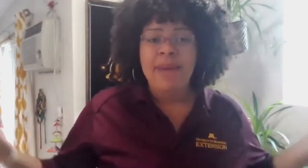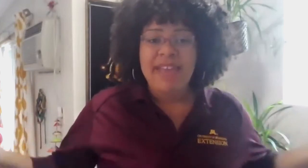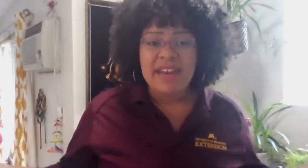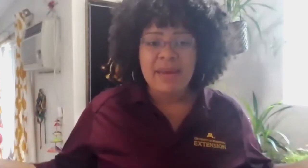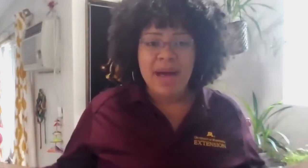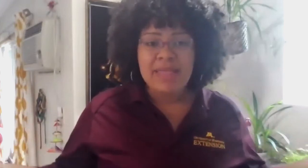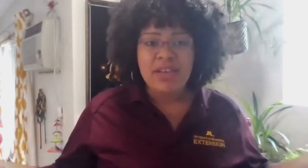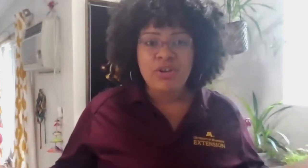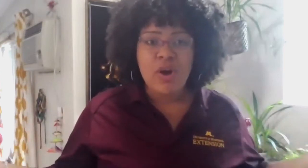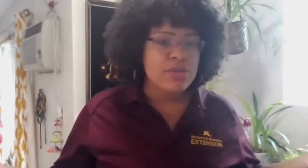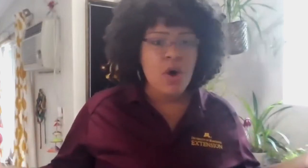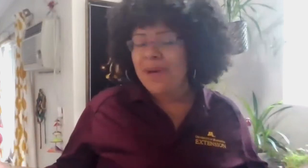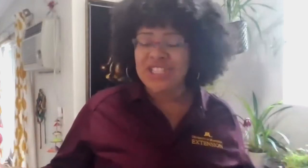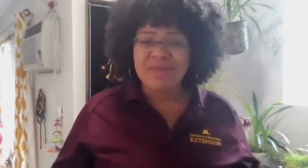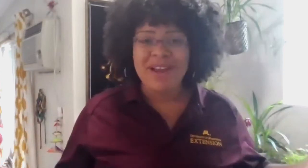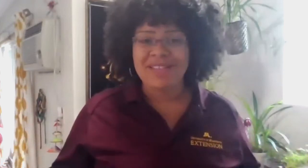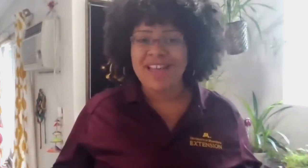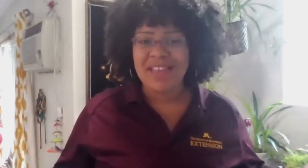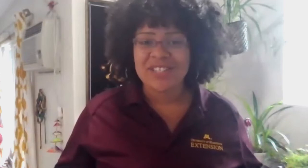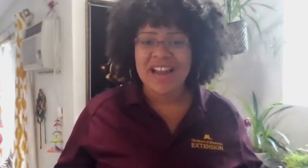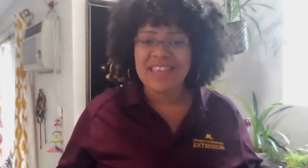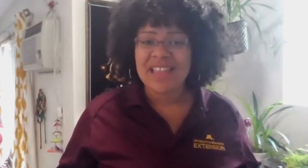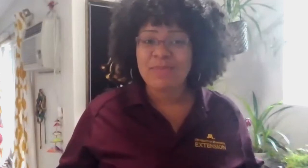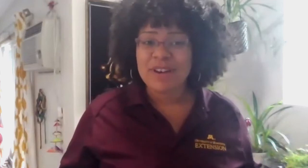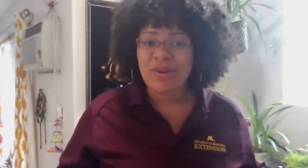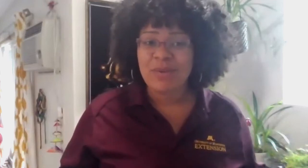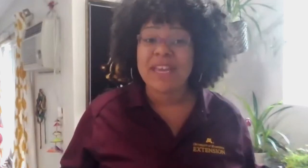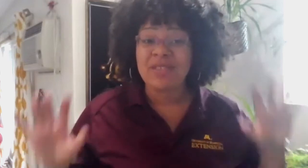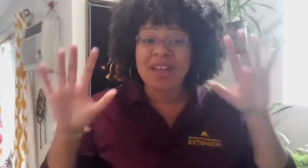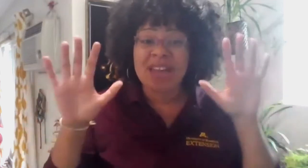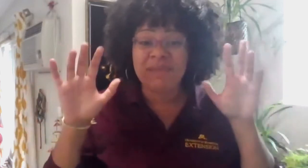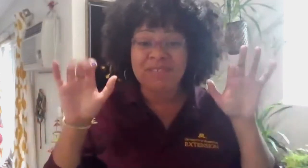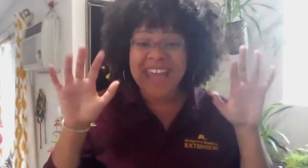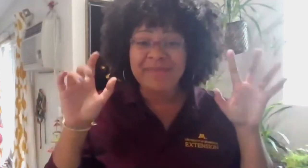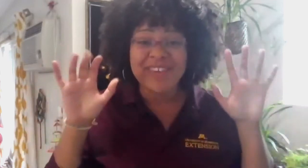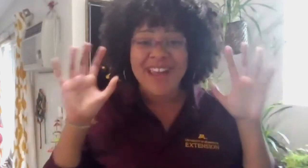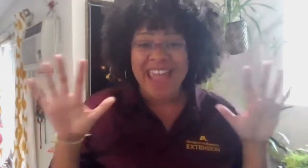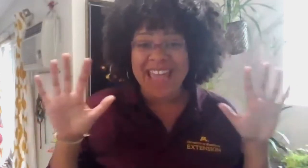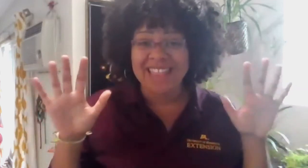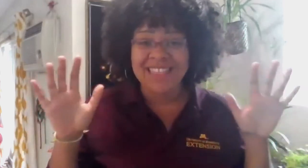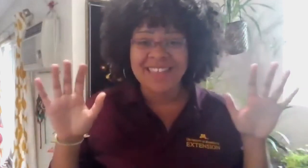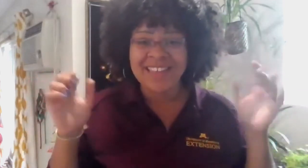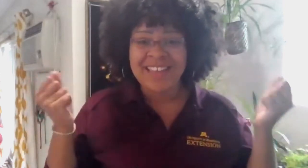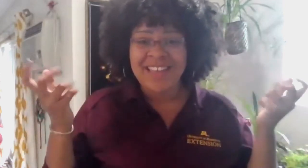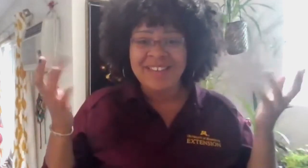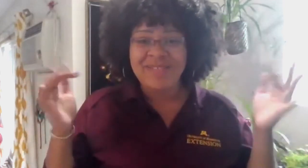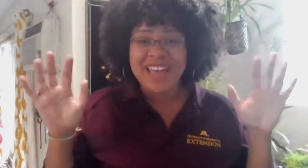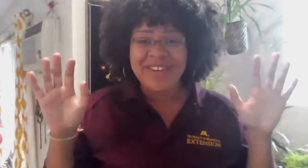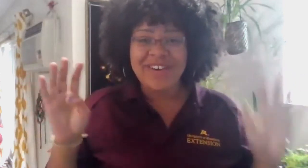by the end of the month, you'll know so much in American Sign Language. And I think that's pretty cool because you can communicate with your hands. Way cool. Oh,